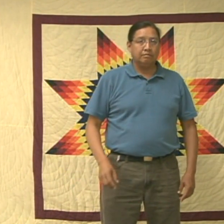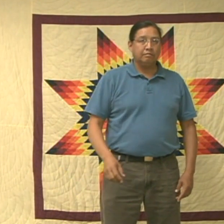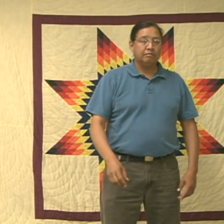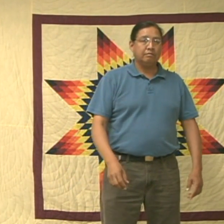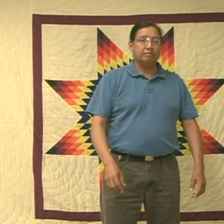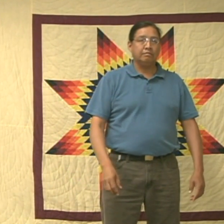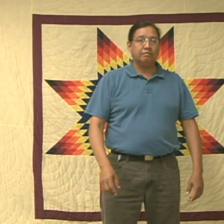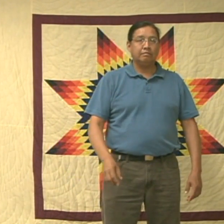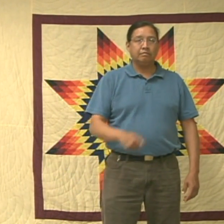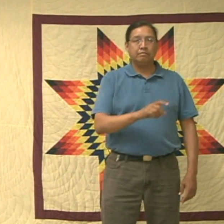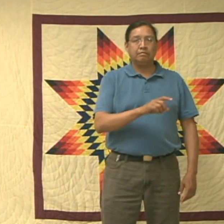When?